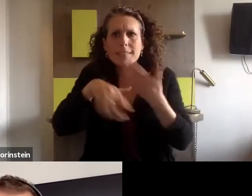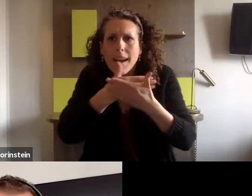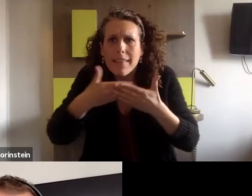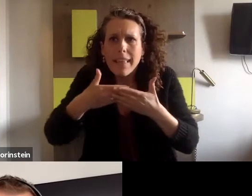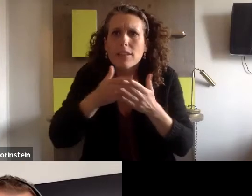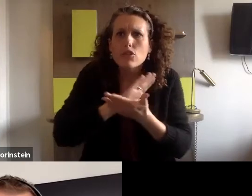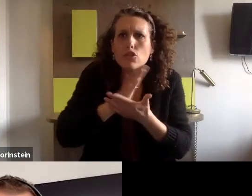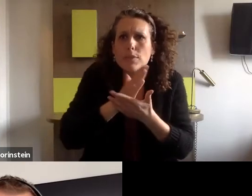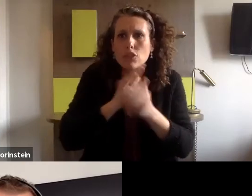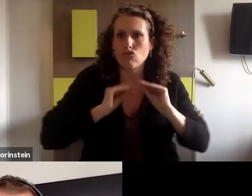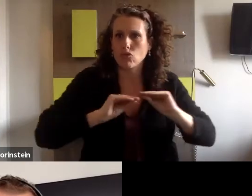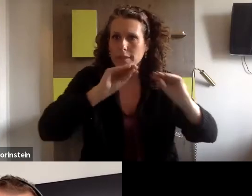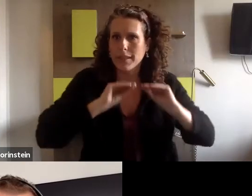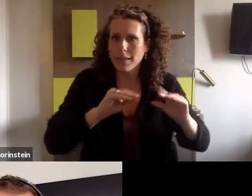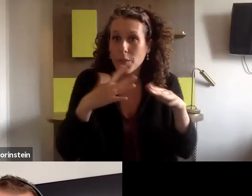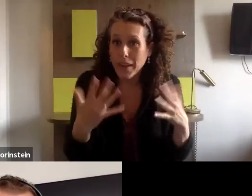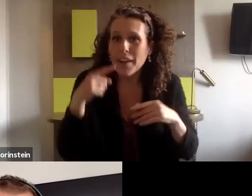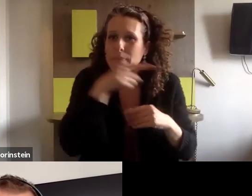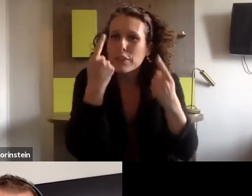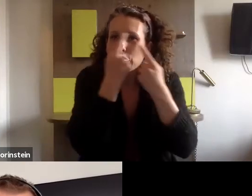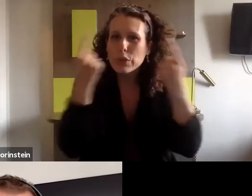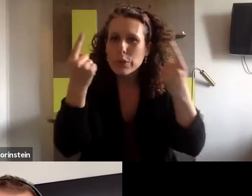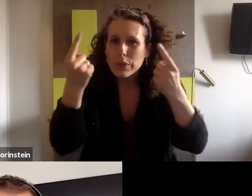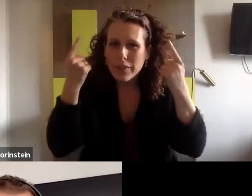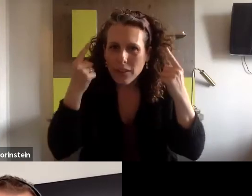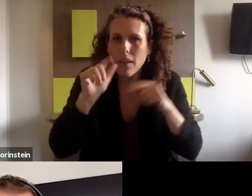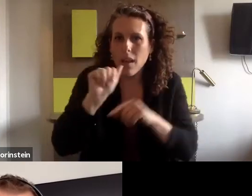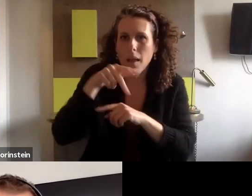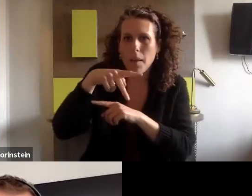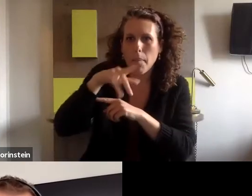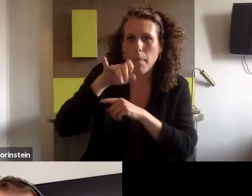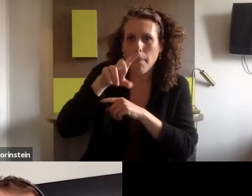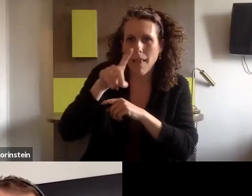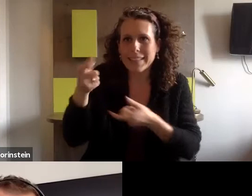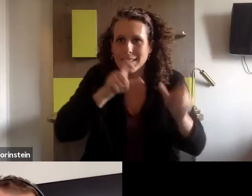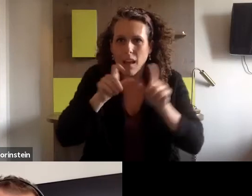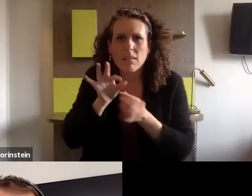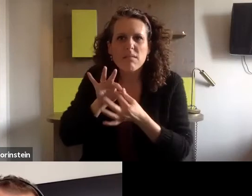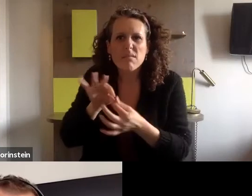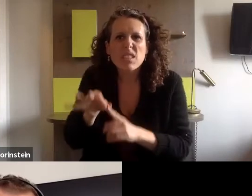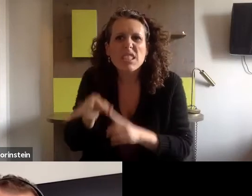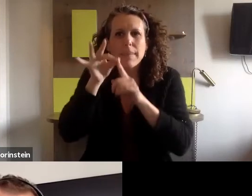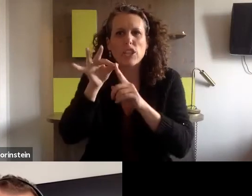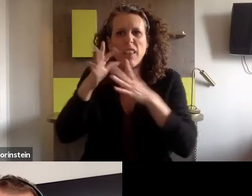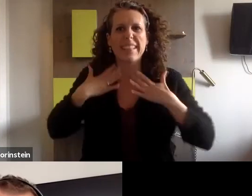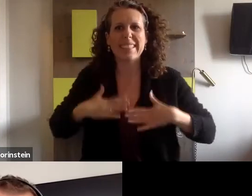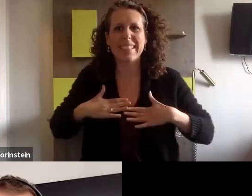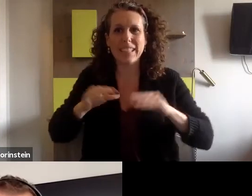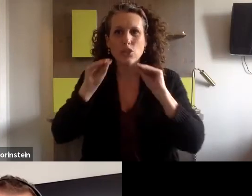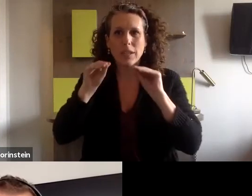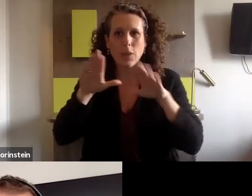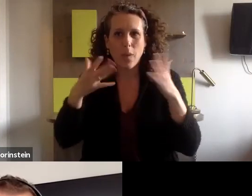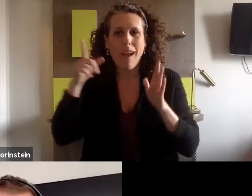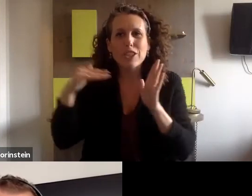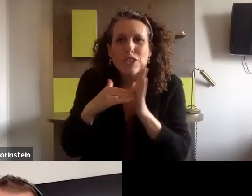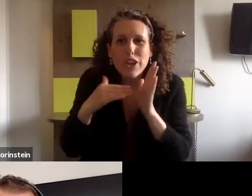interpreter training at the University of Applied Sciences of Special Needs Education in Zurich, in